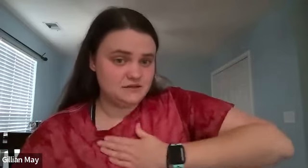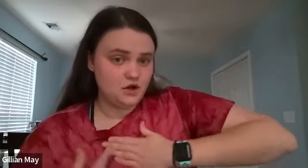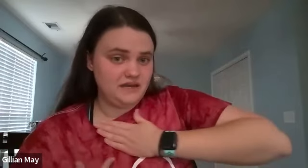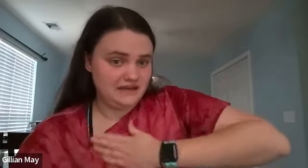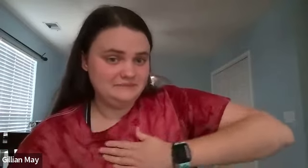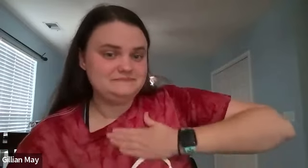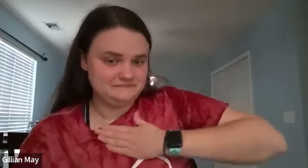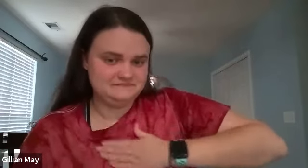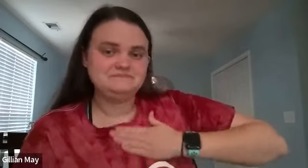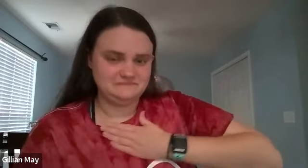open hand.